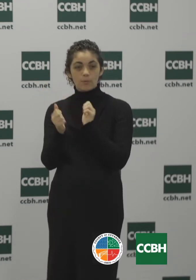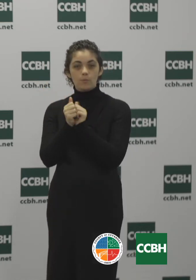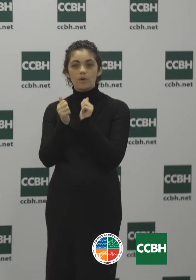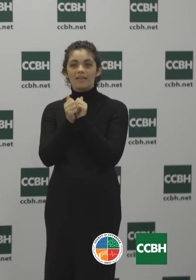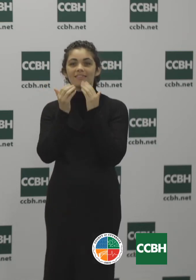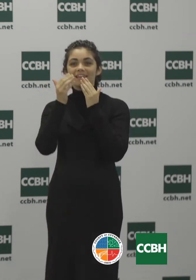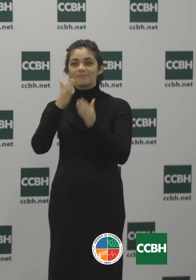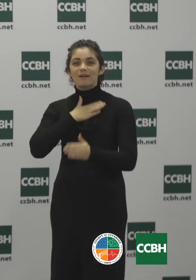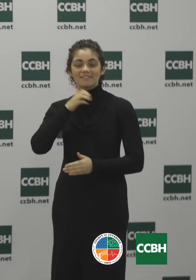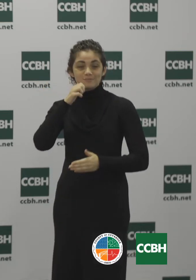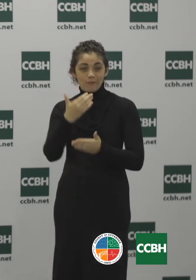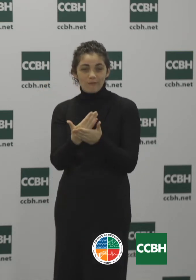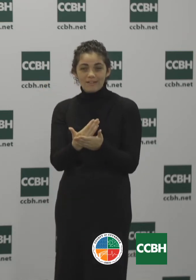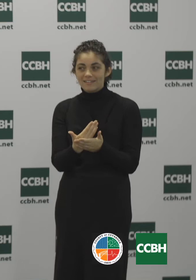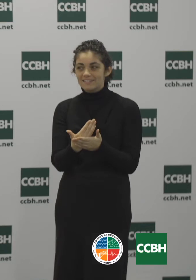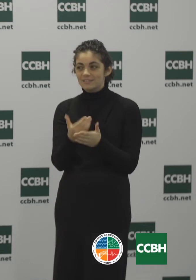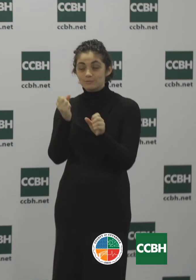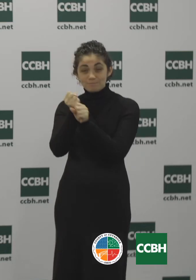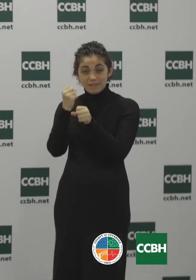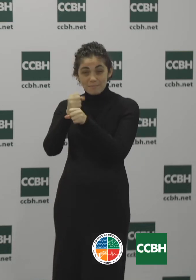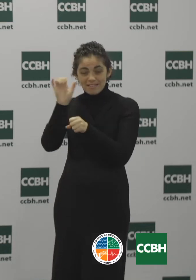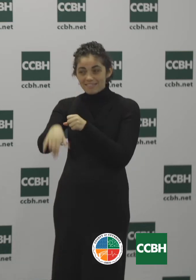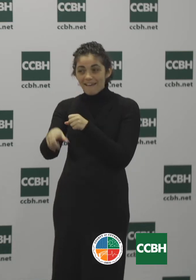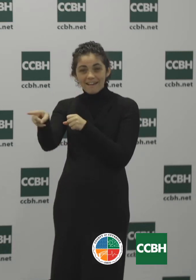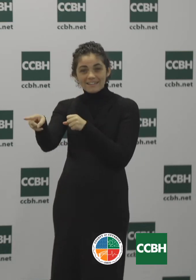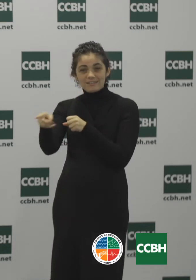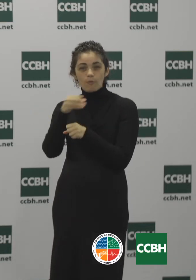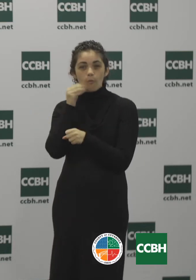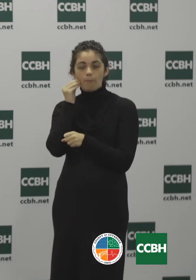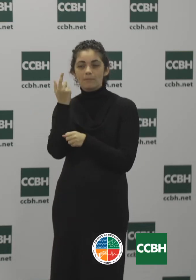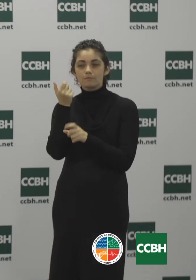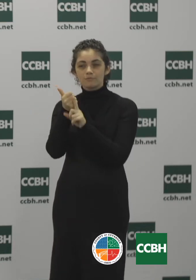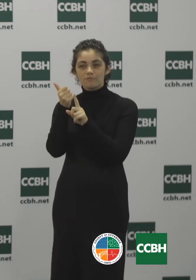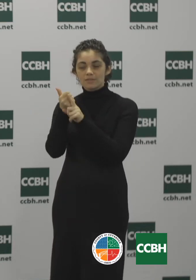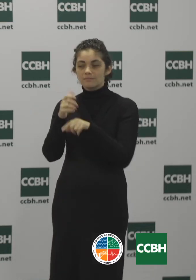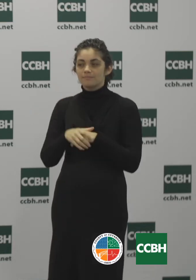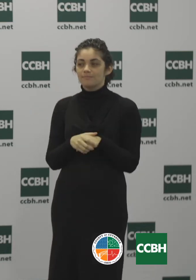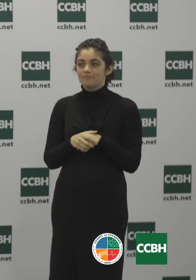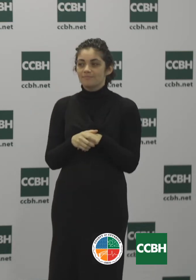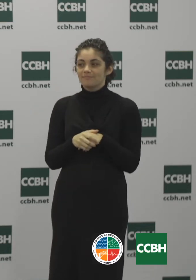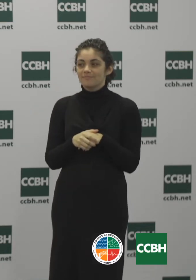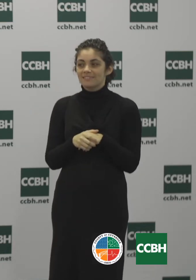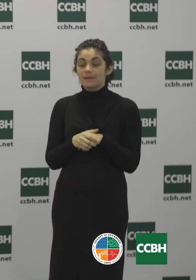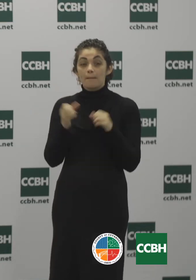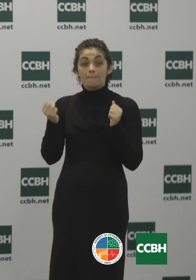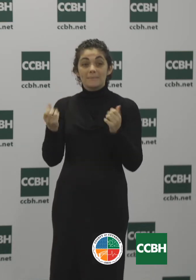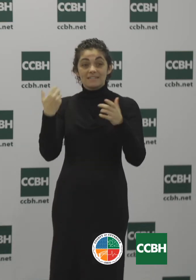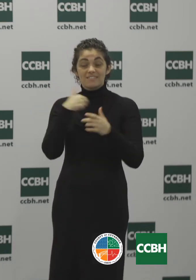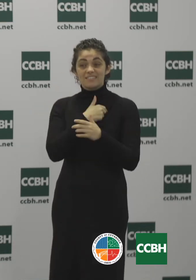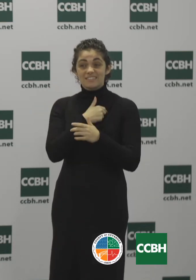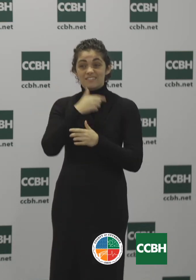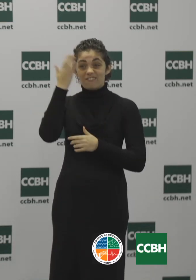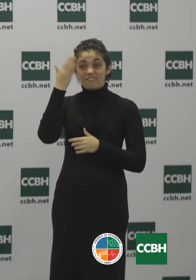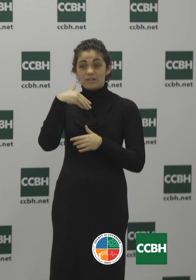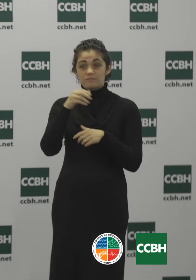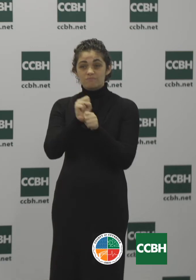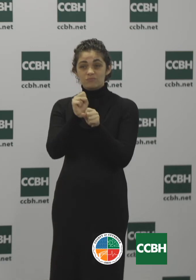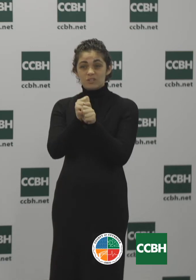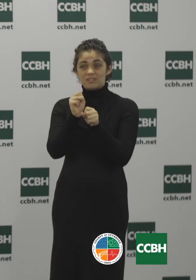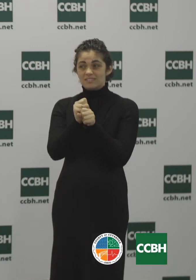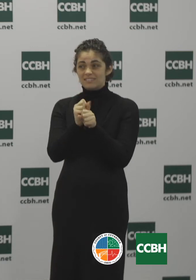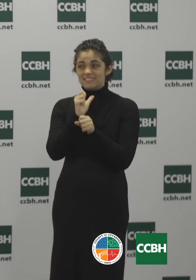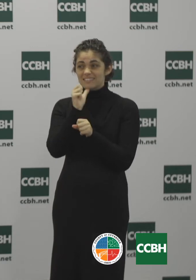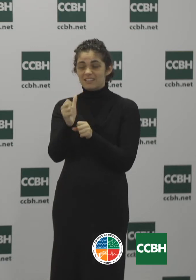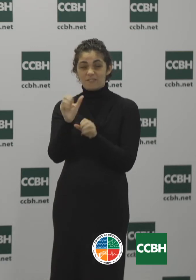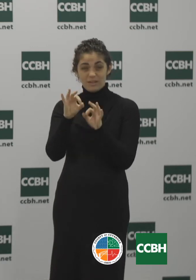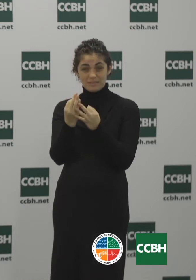my daughter. She made me this homemade mask, and like many of us on the front lines, our families haven't seen much